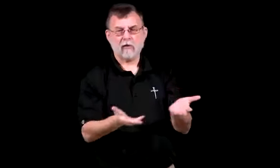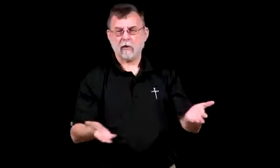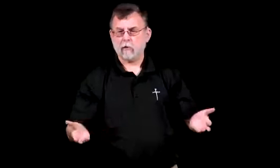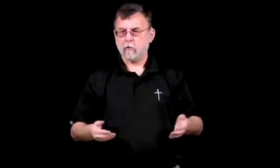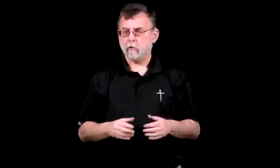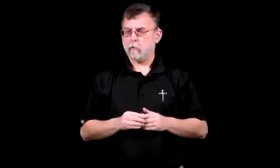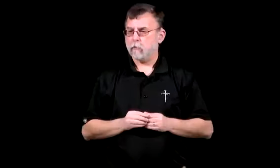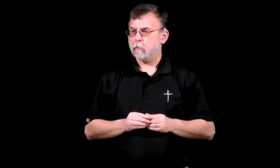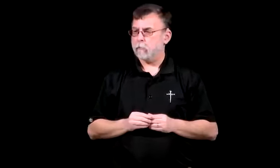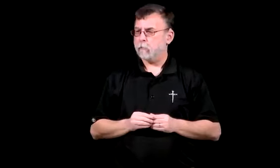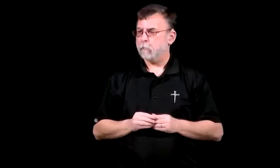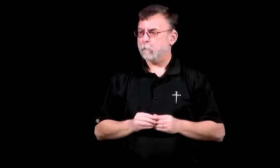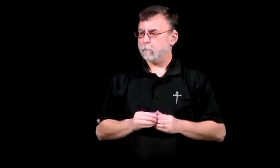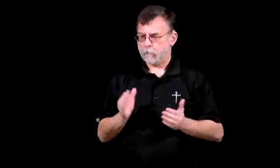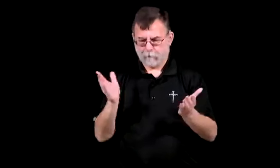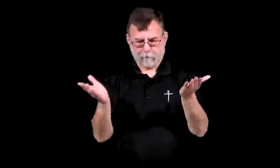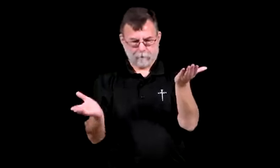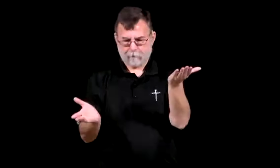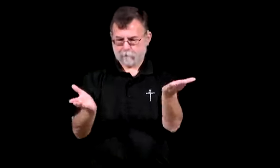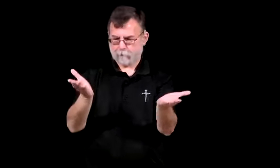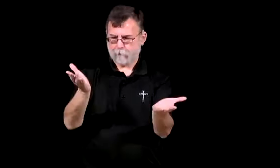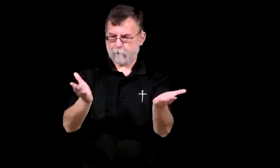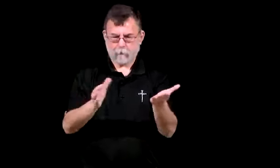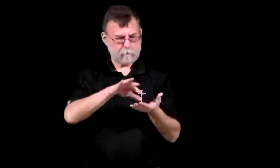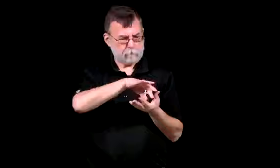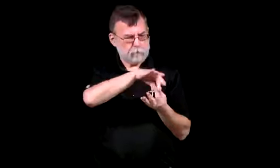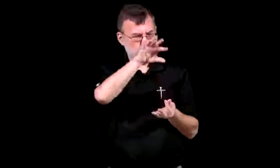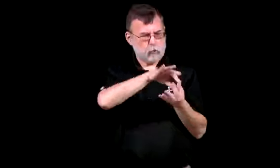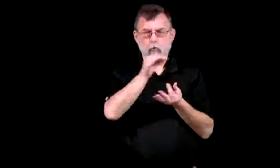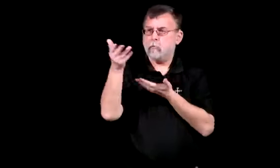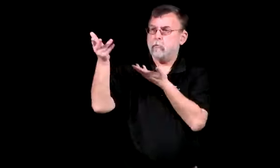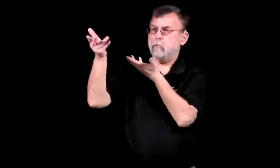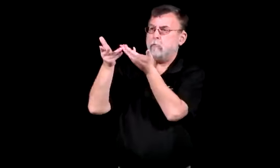We have things we want on earth, worldly things.